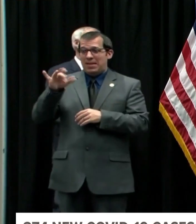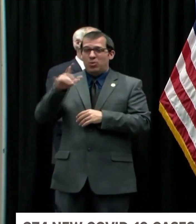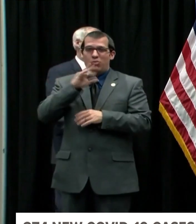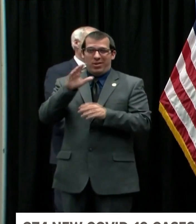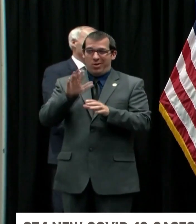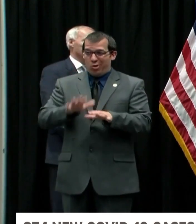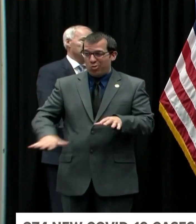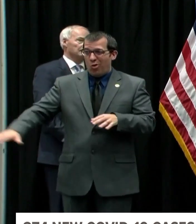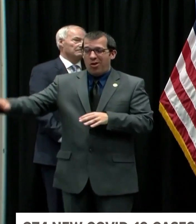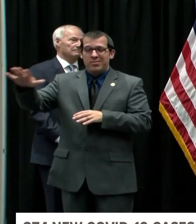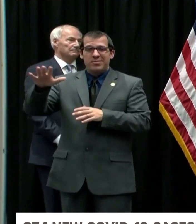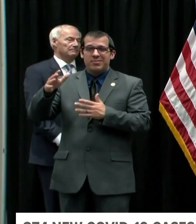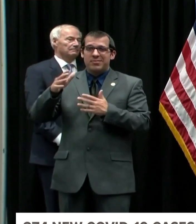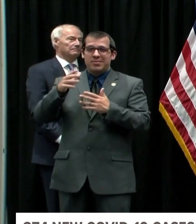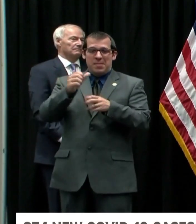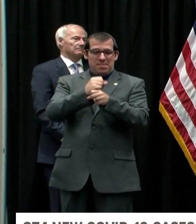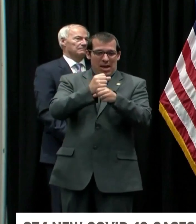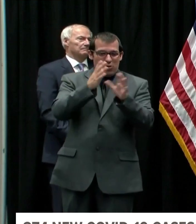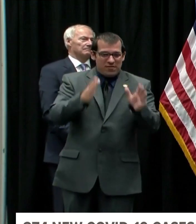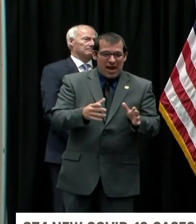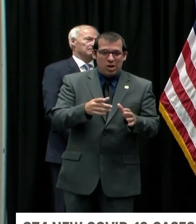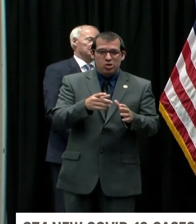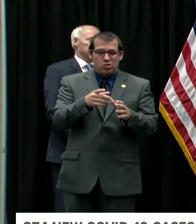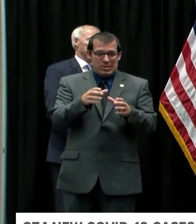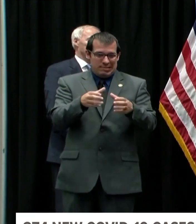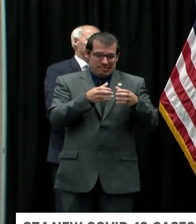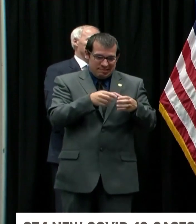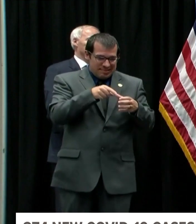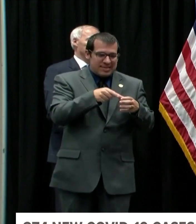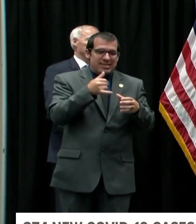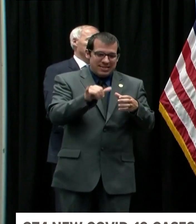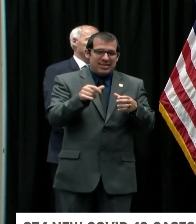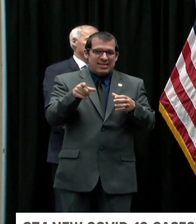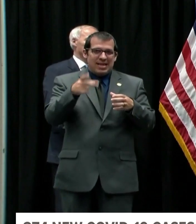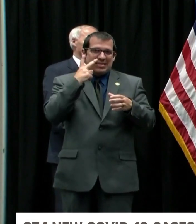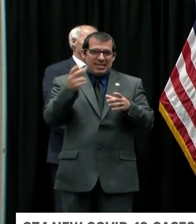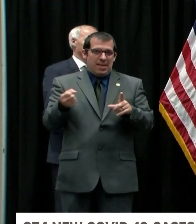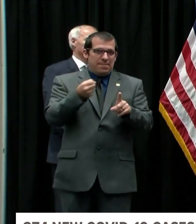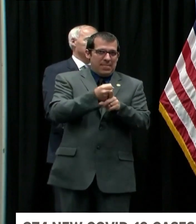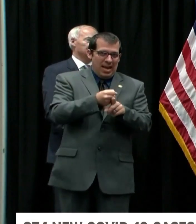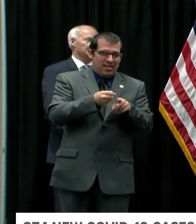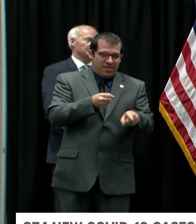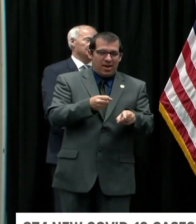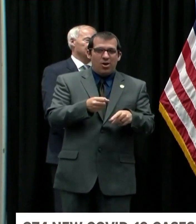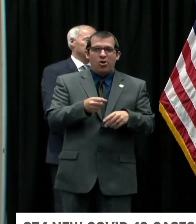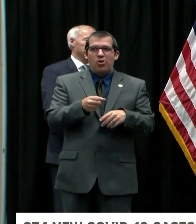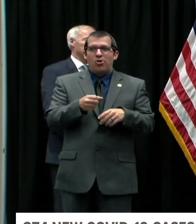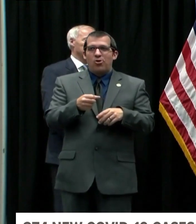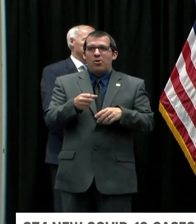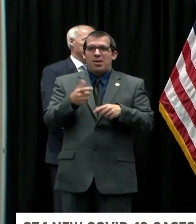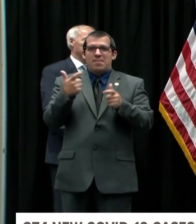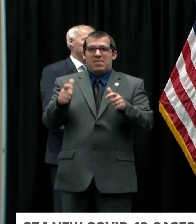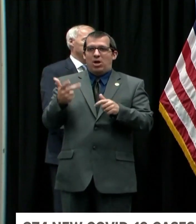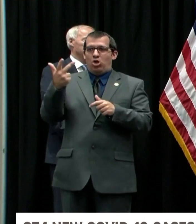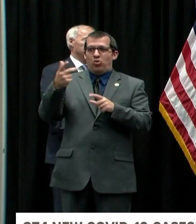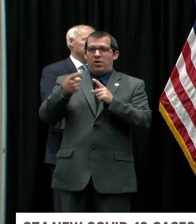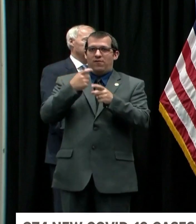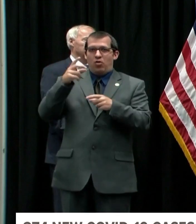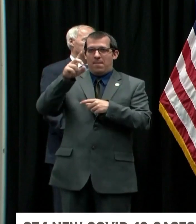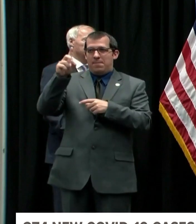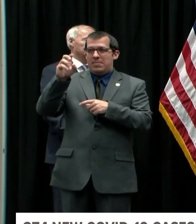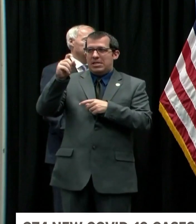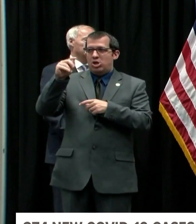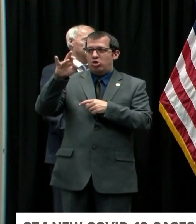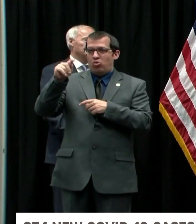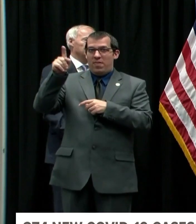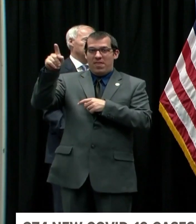something like a manufacturing that is somewhat insulated is now seeing the impacts. When you have the big 3 out of Detroit and the automobile